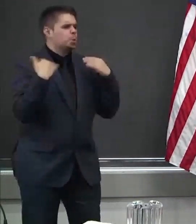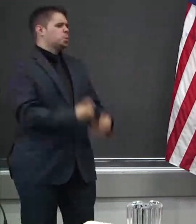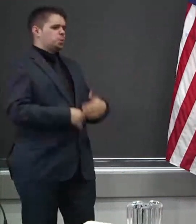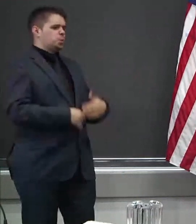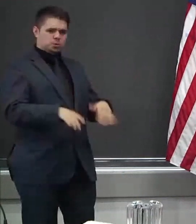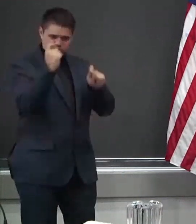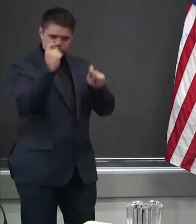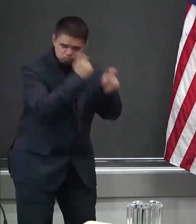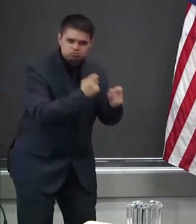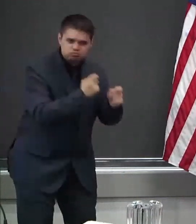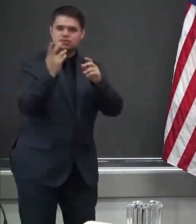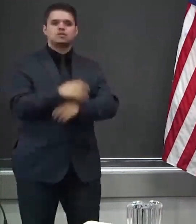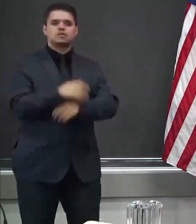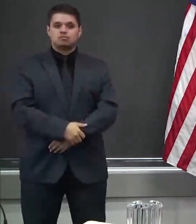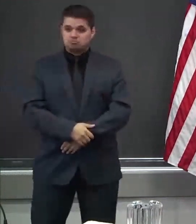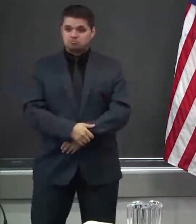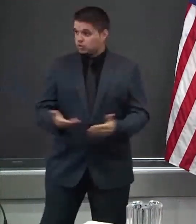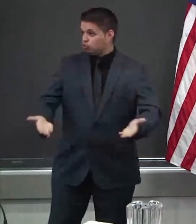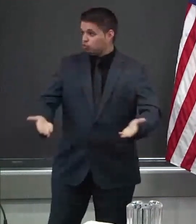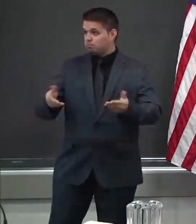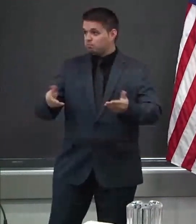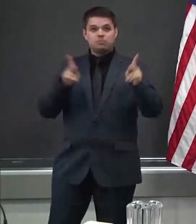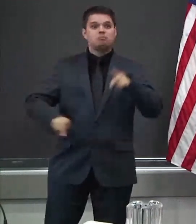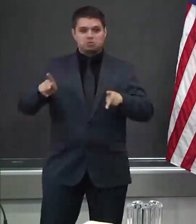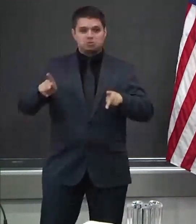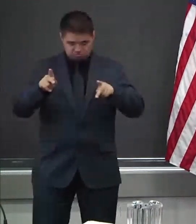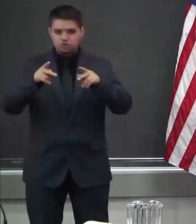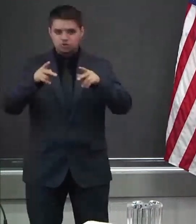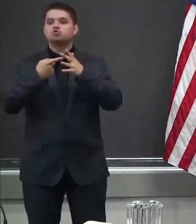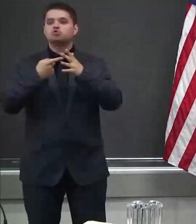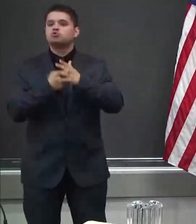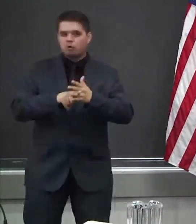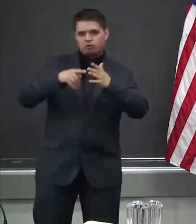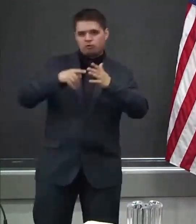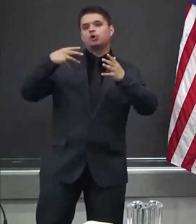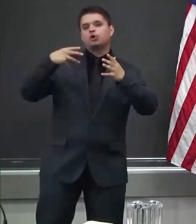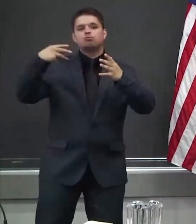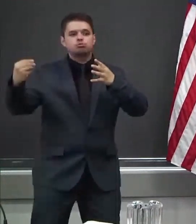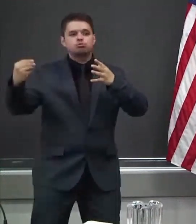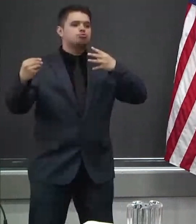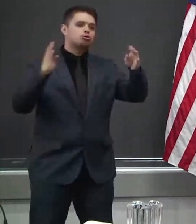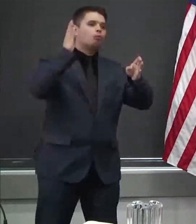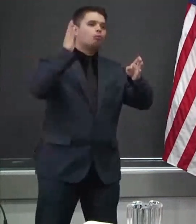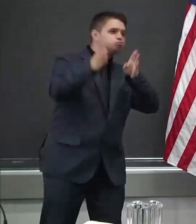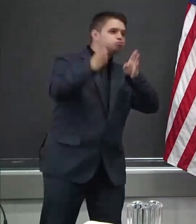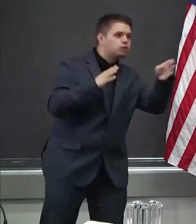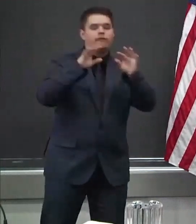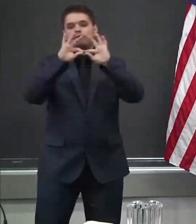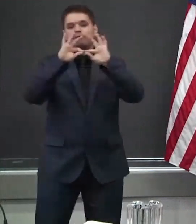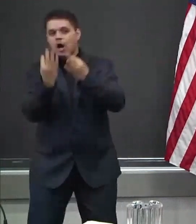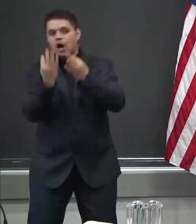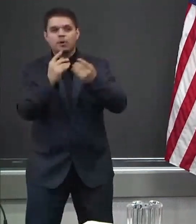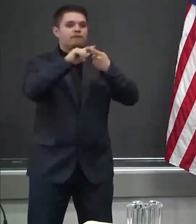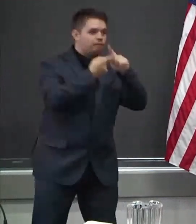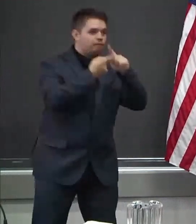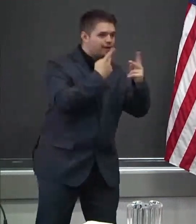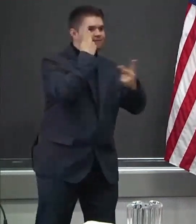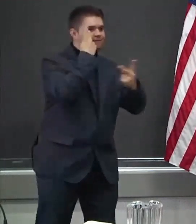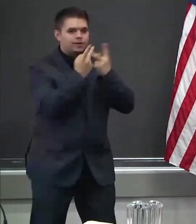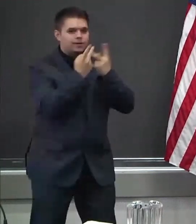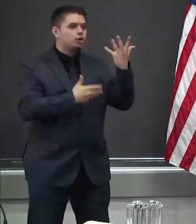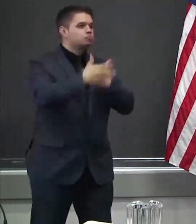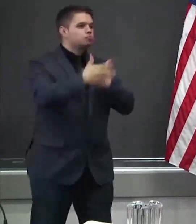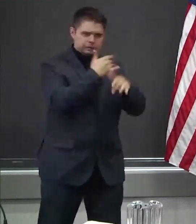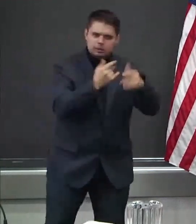bit. We do so cautiously, looking out for our friends, our family, and our neighbors. We are wearing